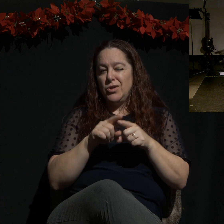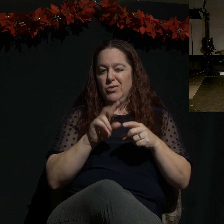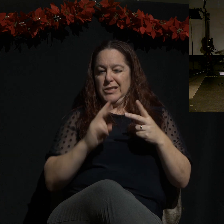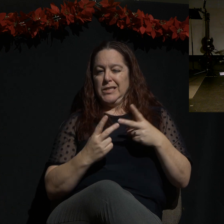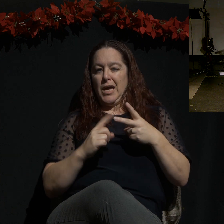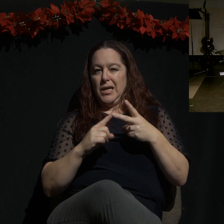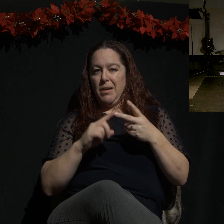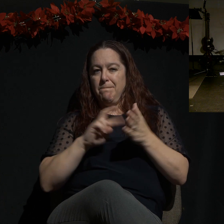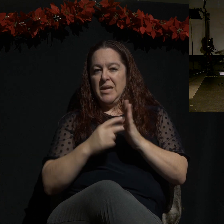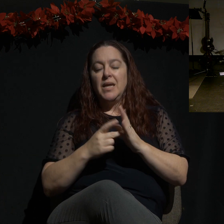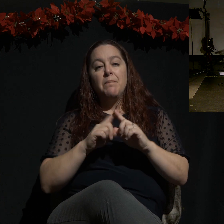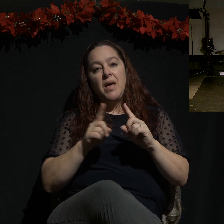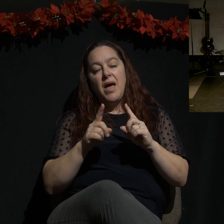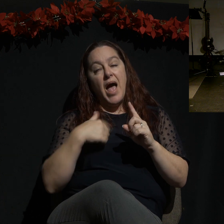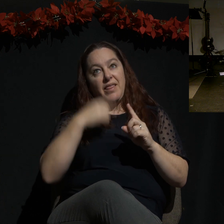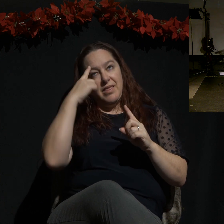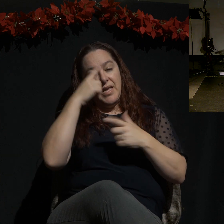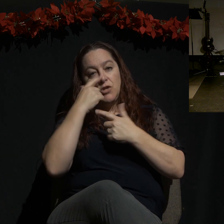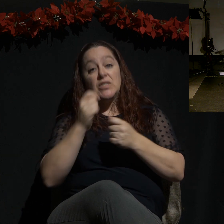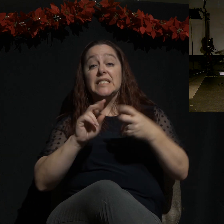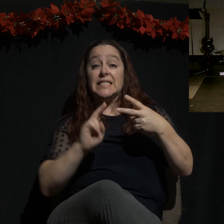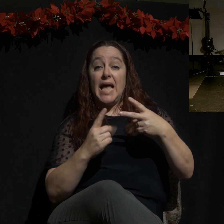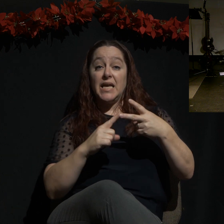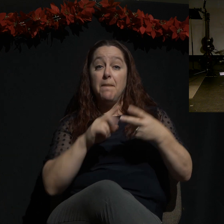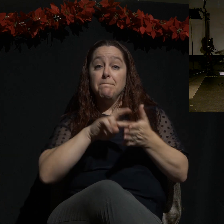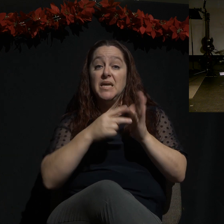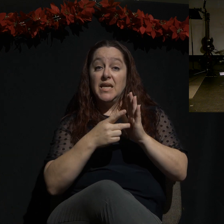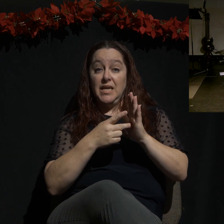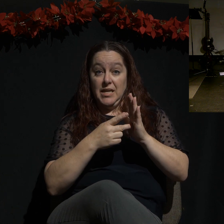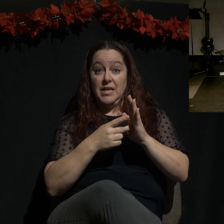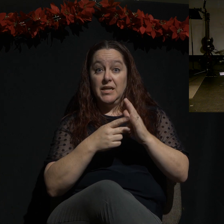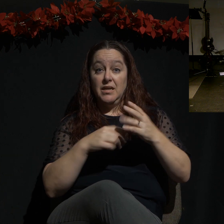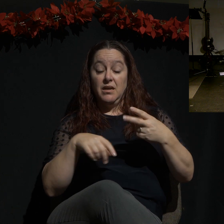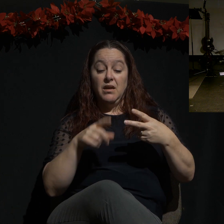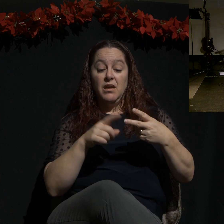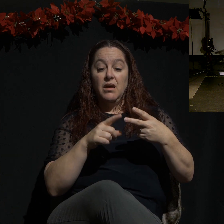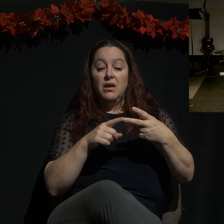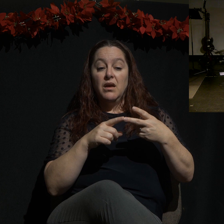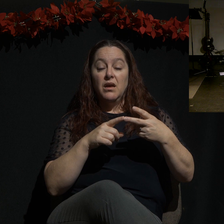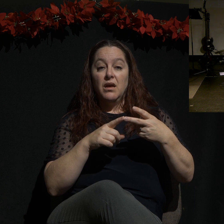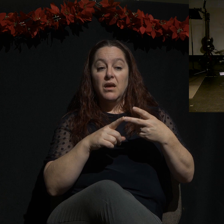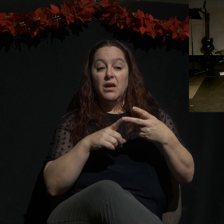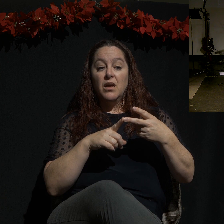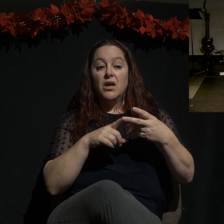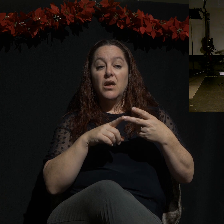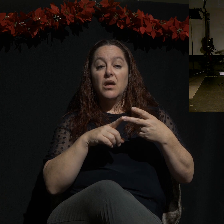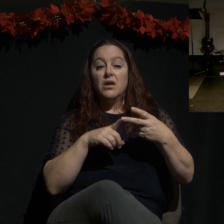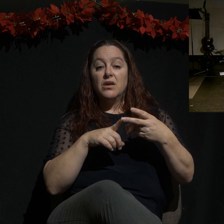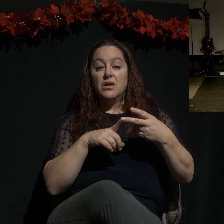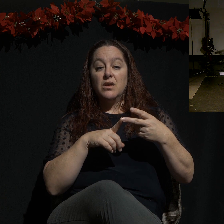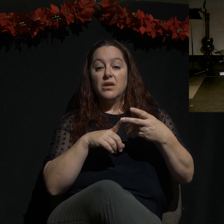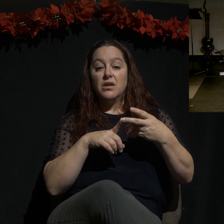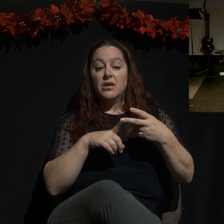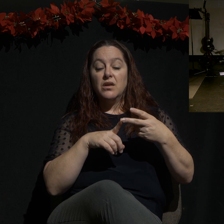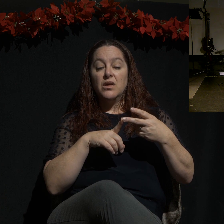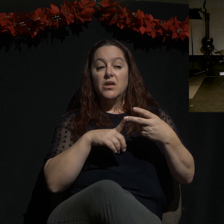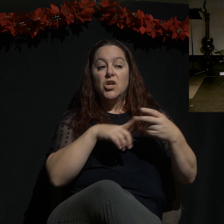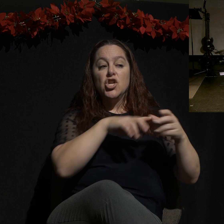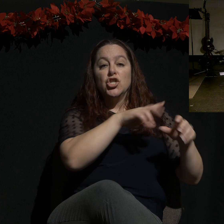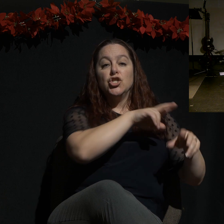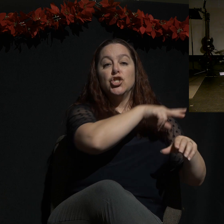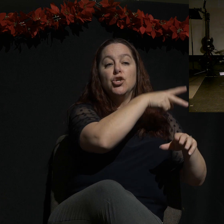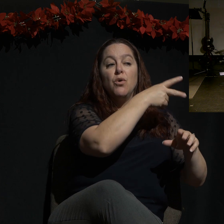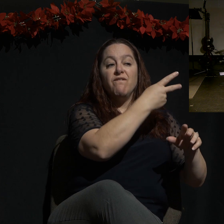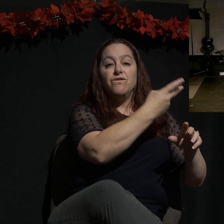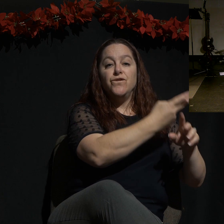I find it interesting nonetheless. The second meaning that this word has is to fall away from a belief. And so